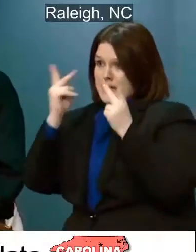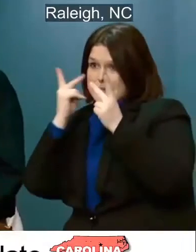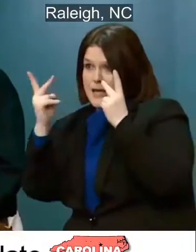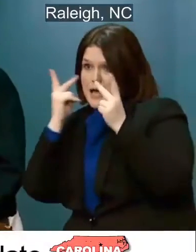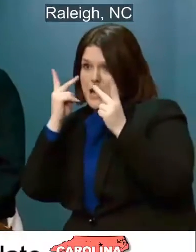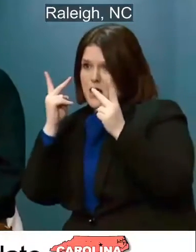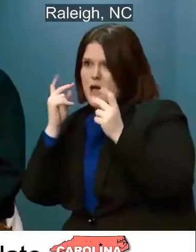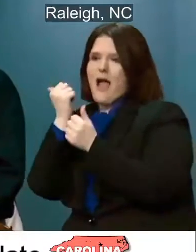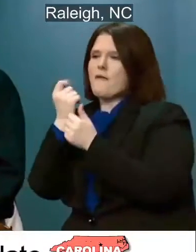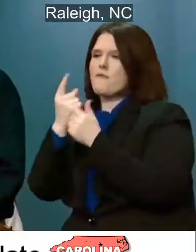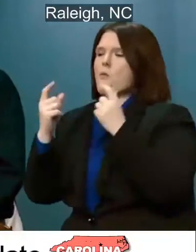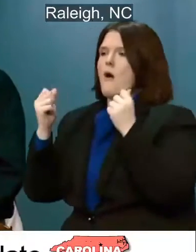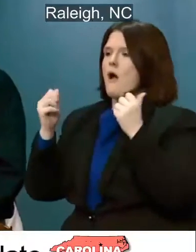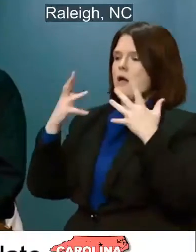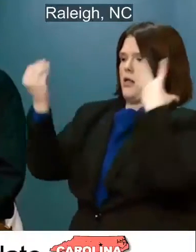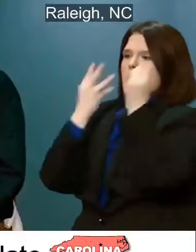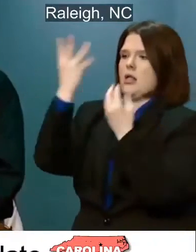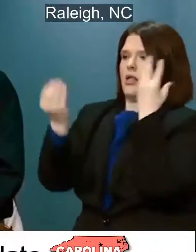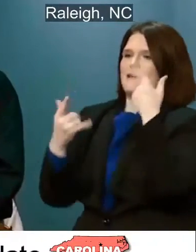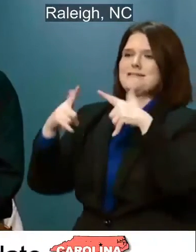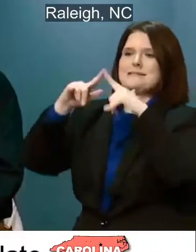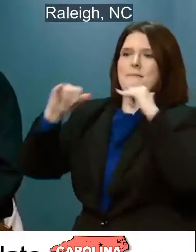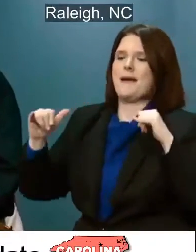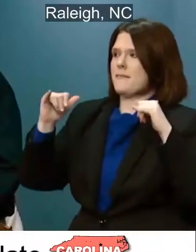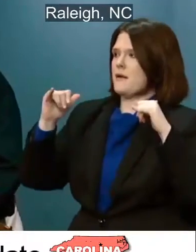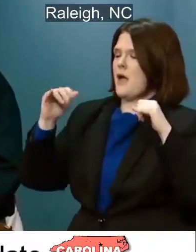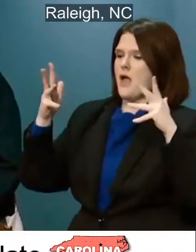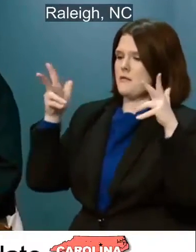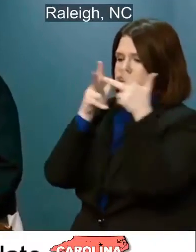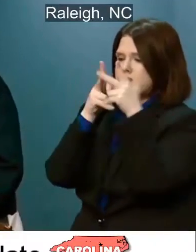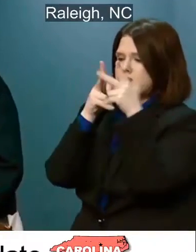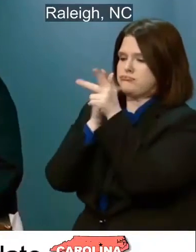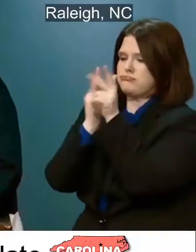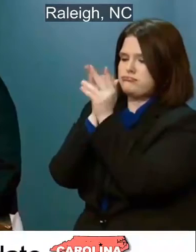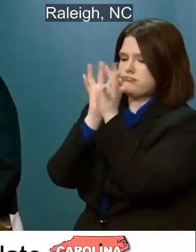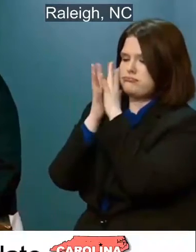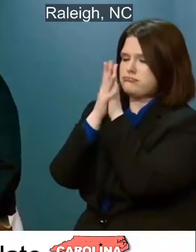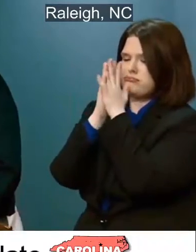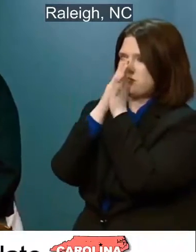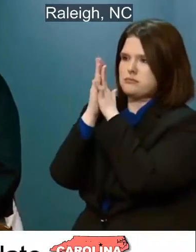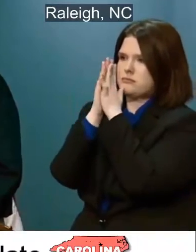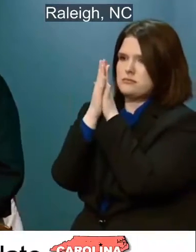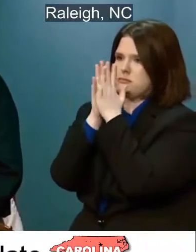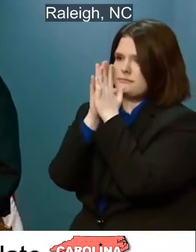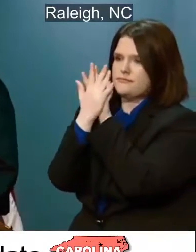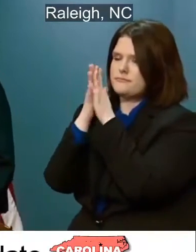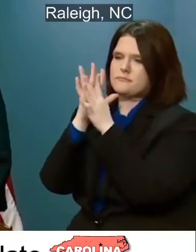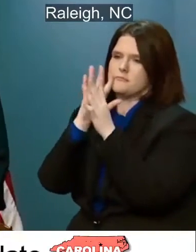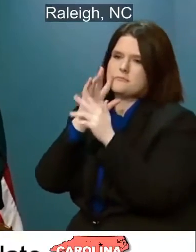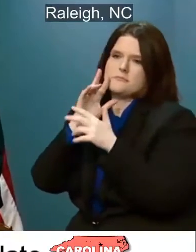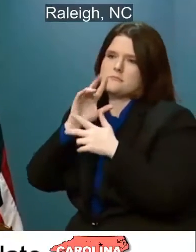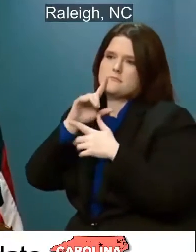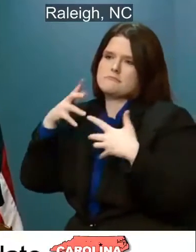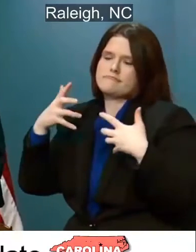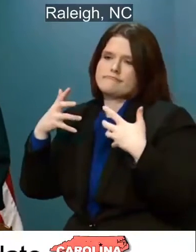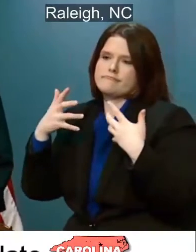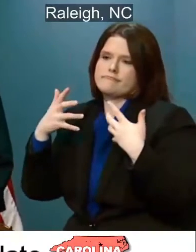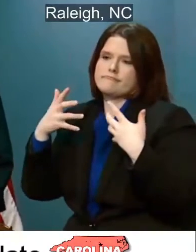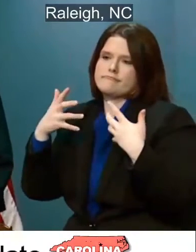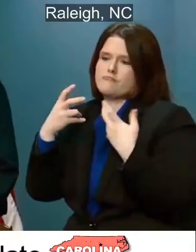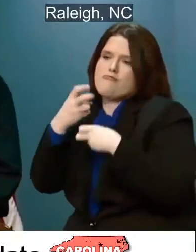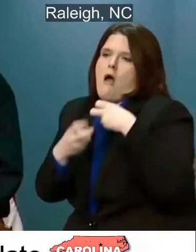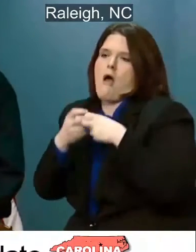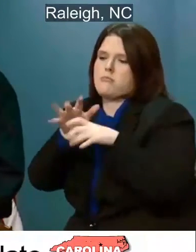that, then everybody leaves work, and then there become significant traffic problems. And I know I was talking to the